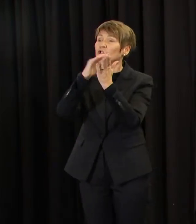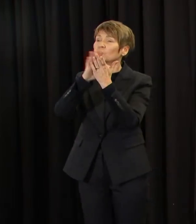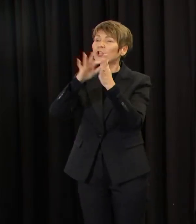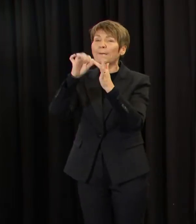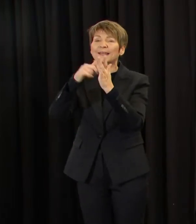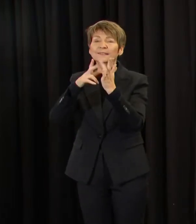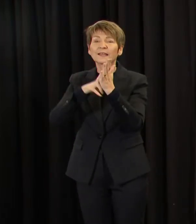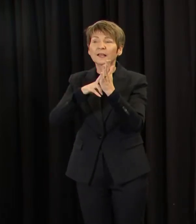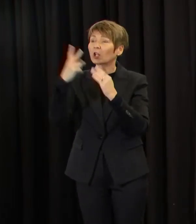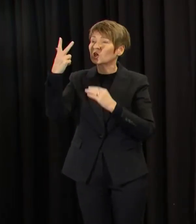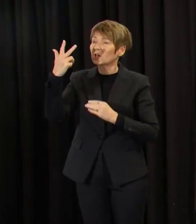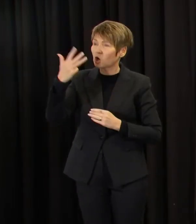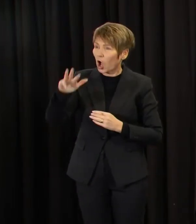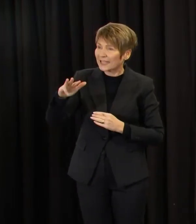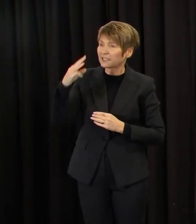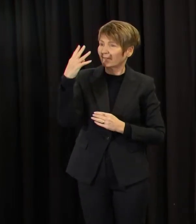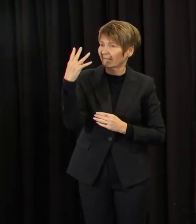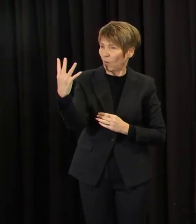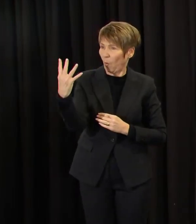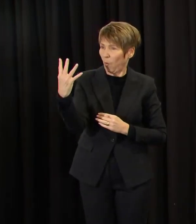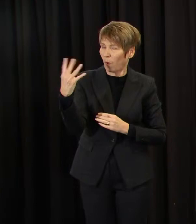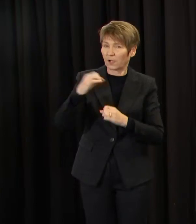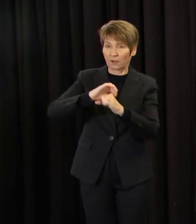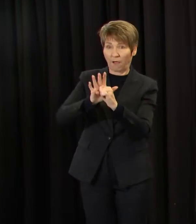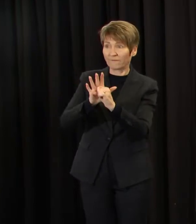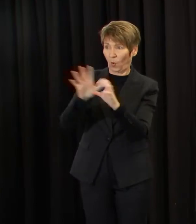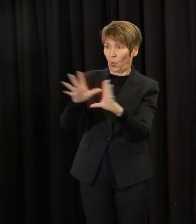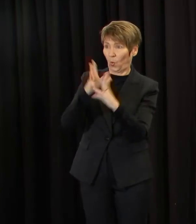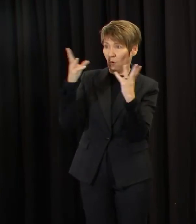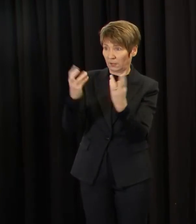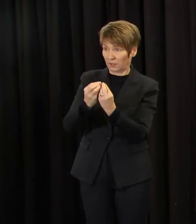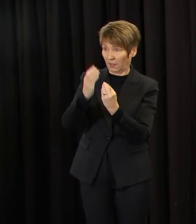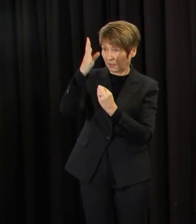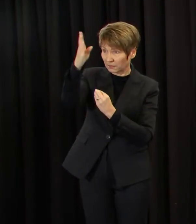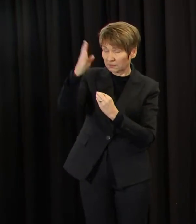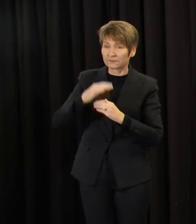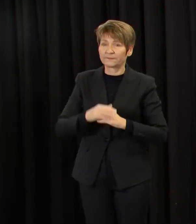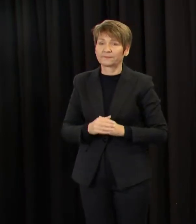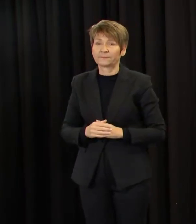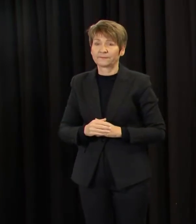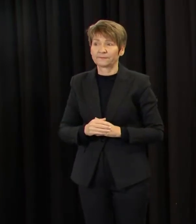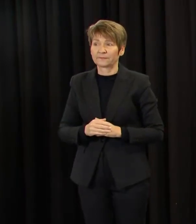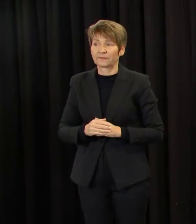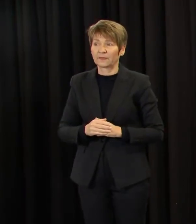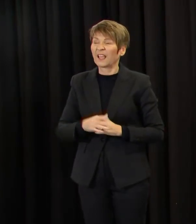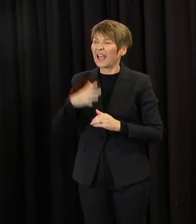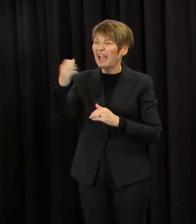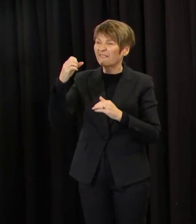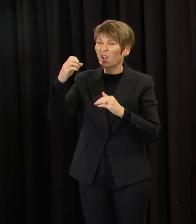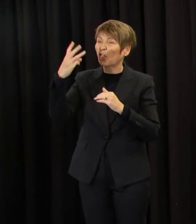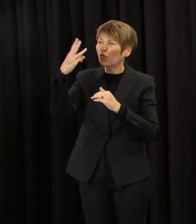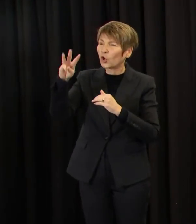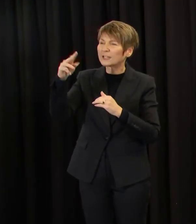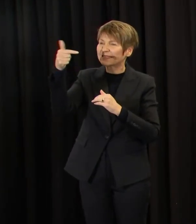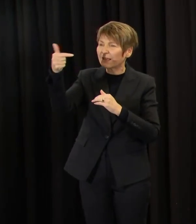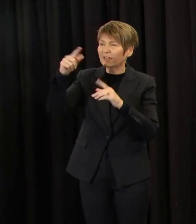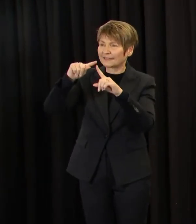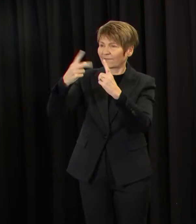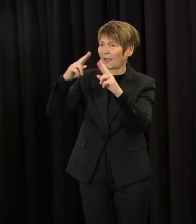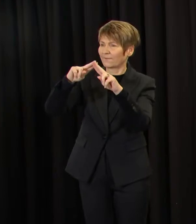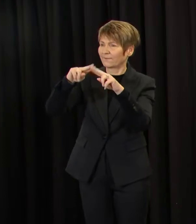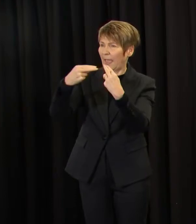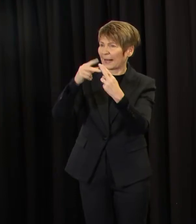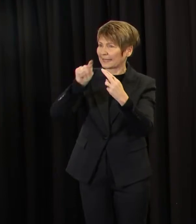94 cases in total, and we have across 37 different households. We have